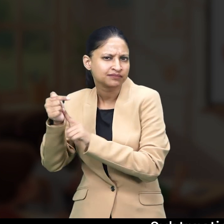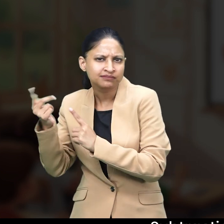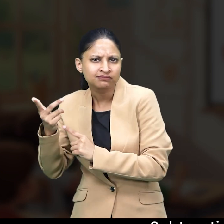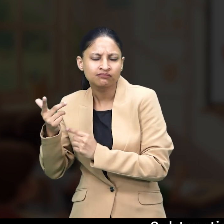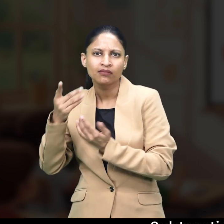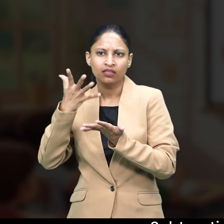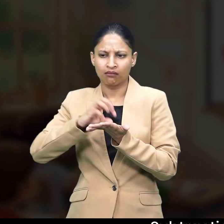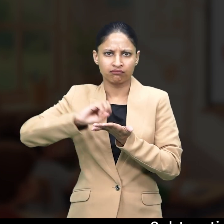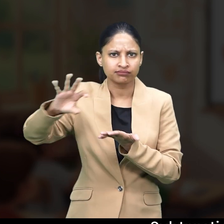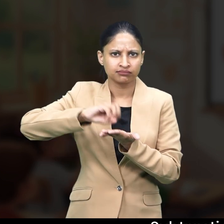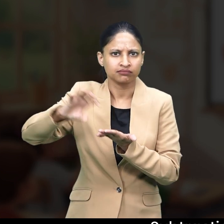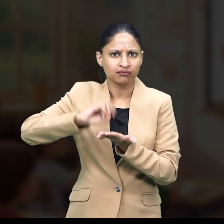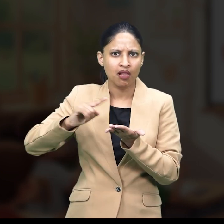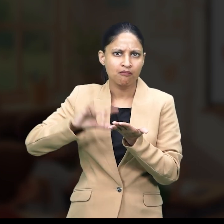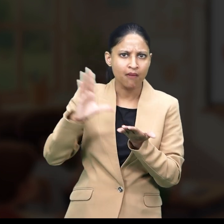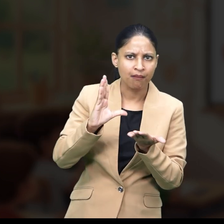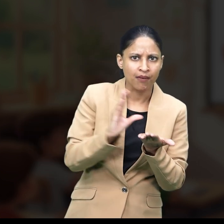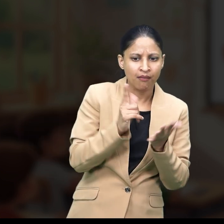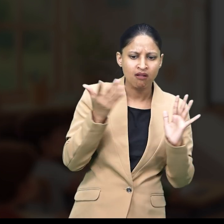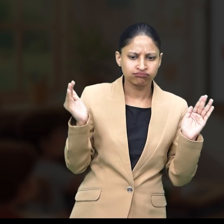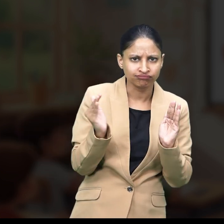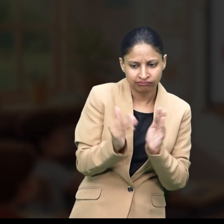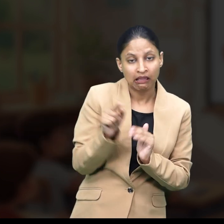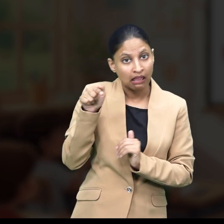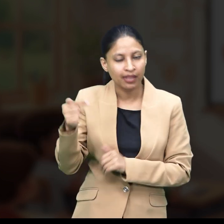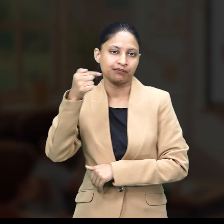Subtraction means taking away to find what is left.